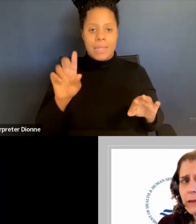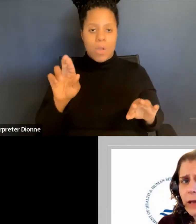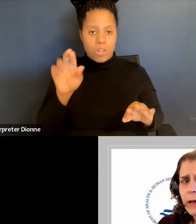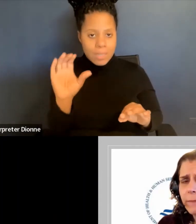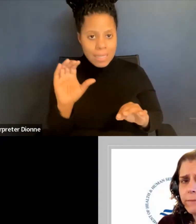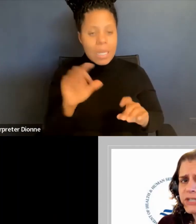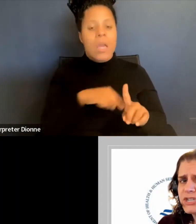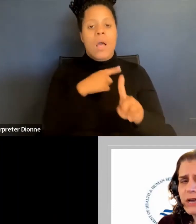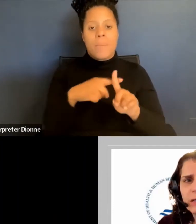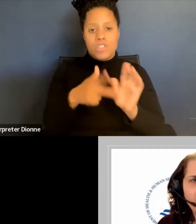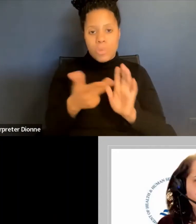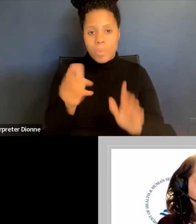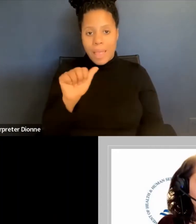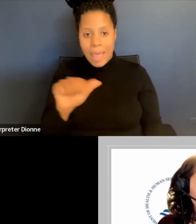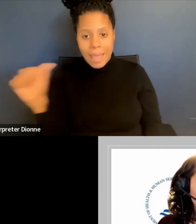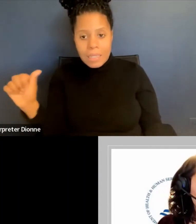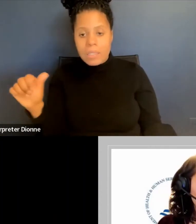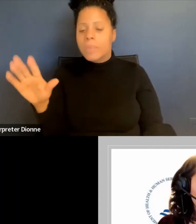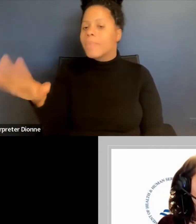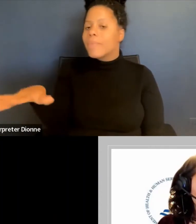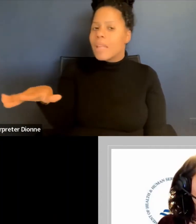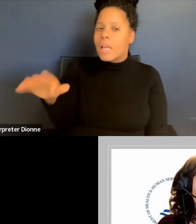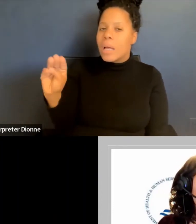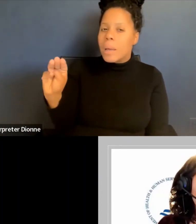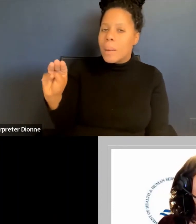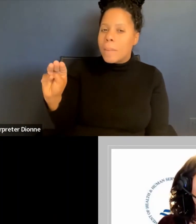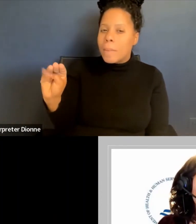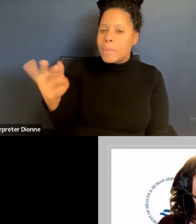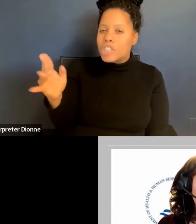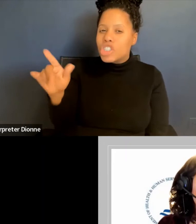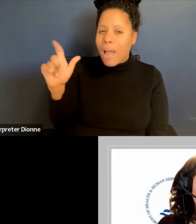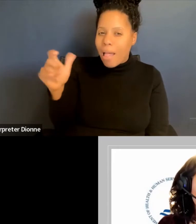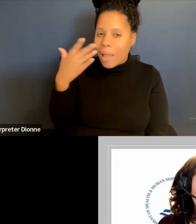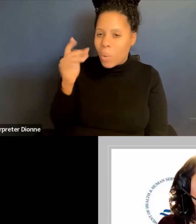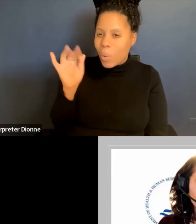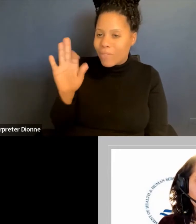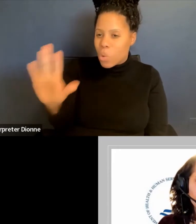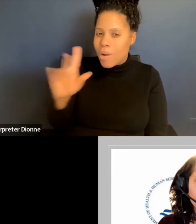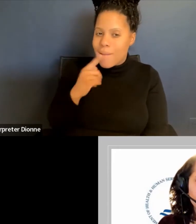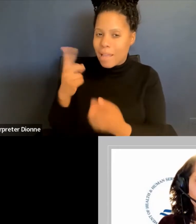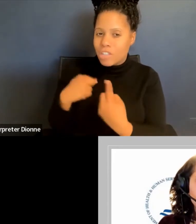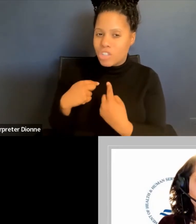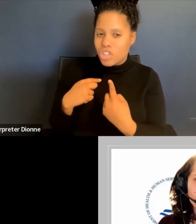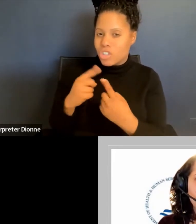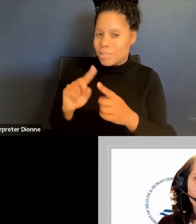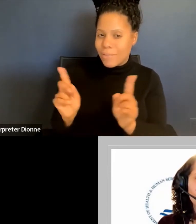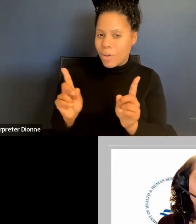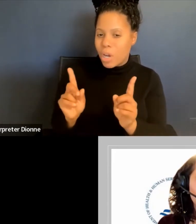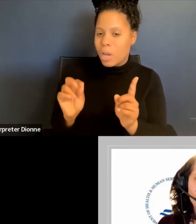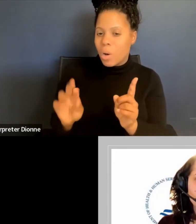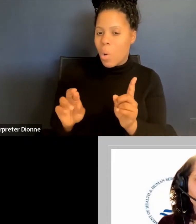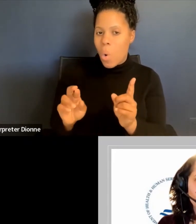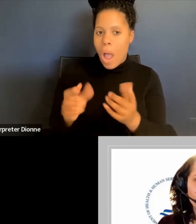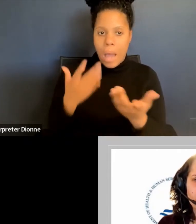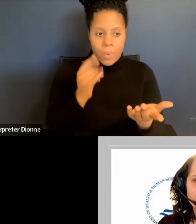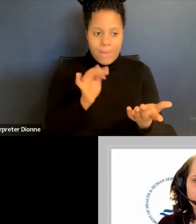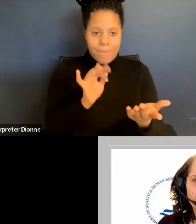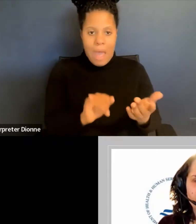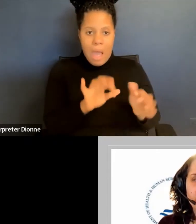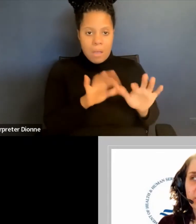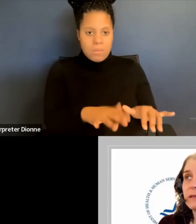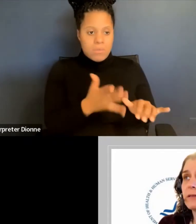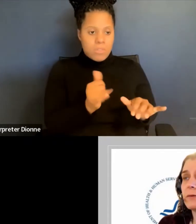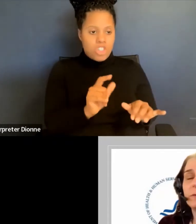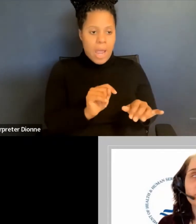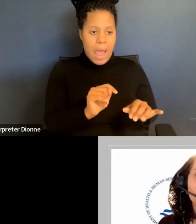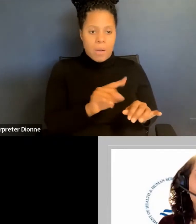But Michelle, I don't know if you have a different answer. I'm not sure if this question was specific to something else that you were mentioning